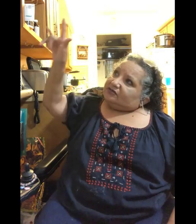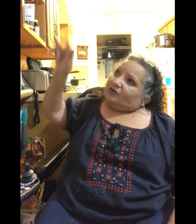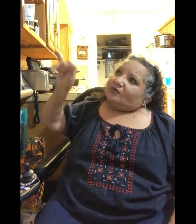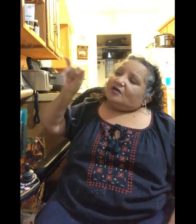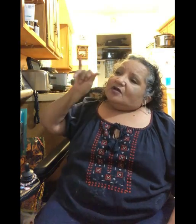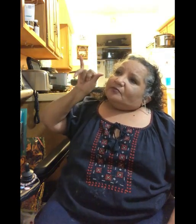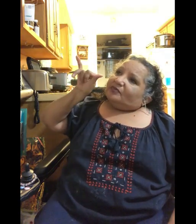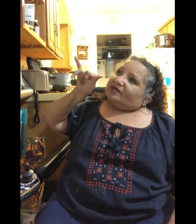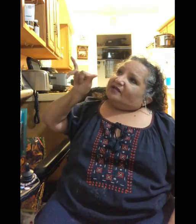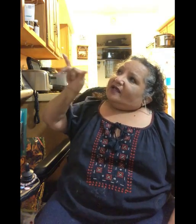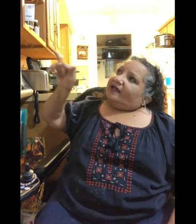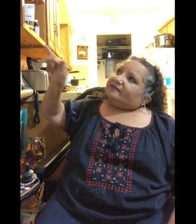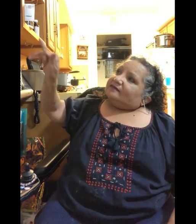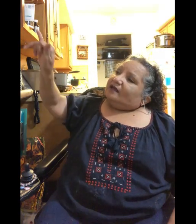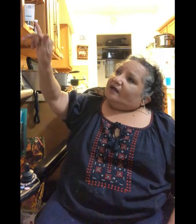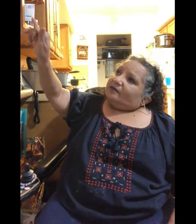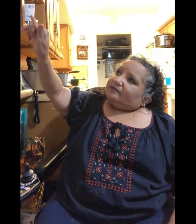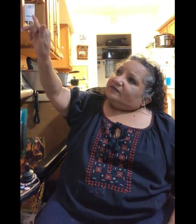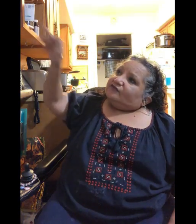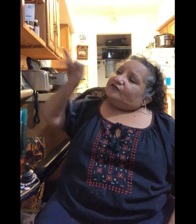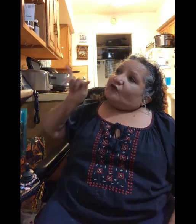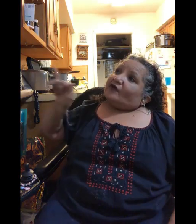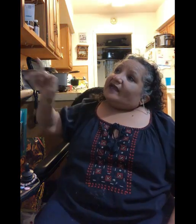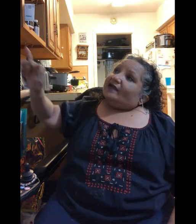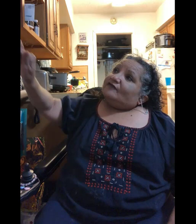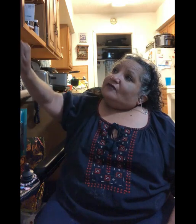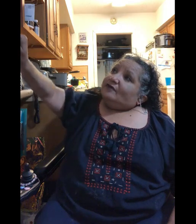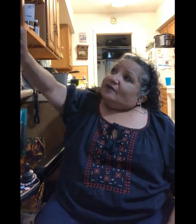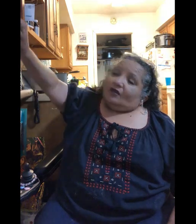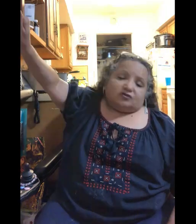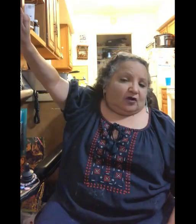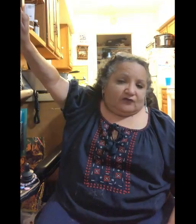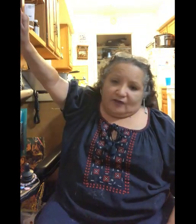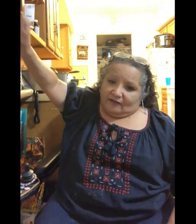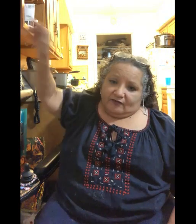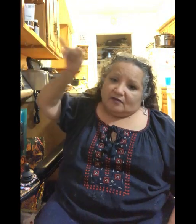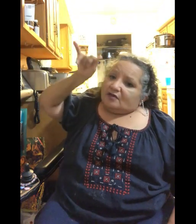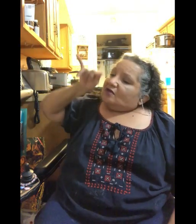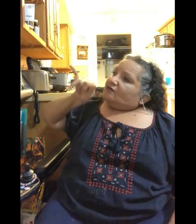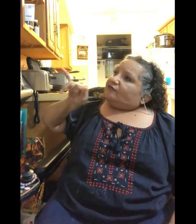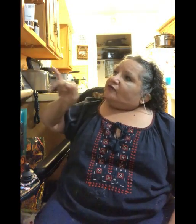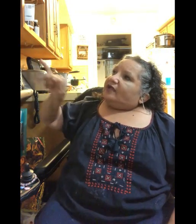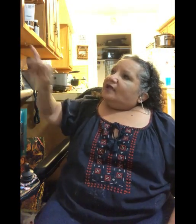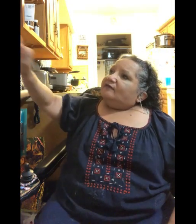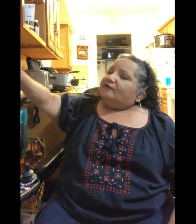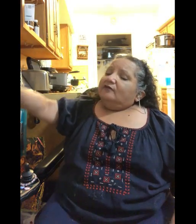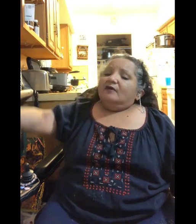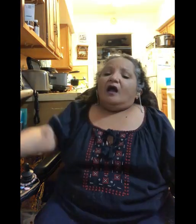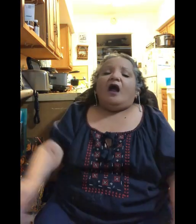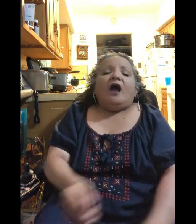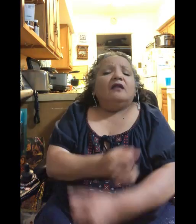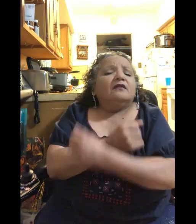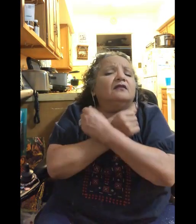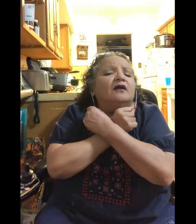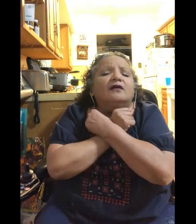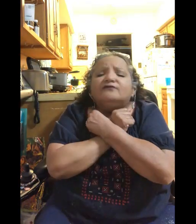know, but at forever, goes on forever. Forever I'll love